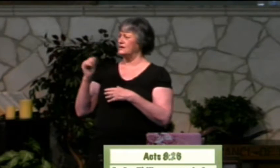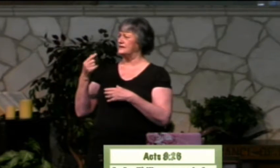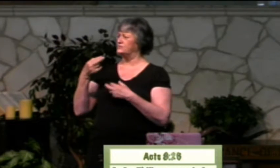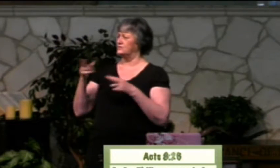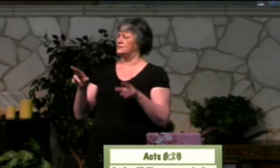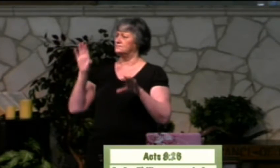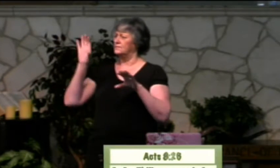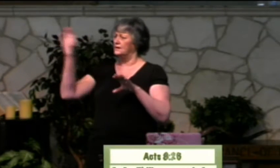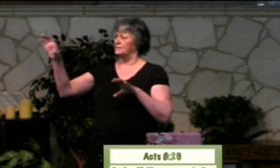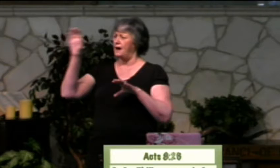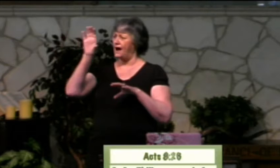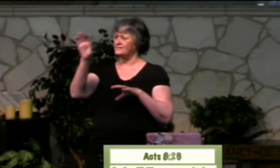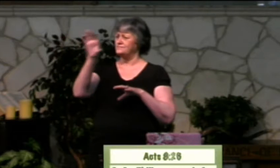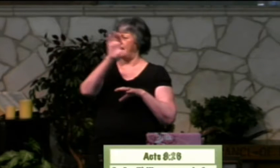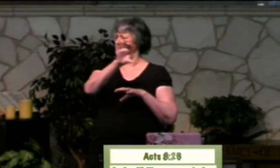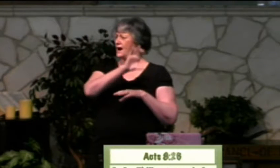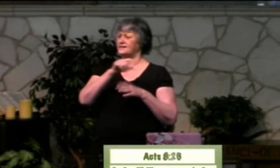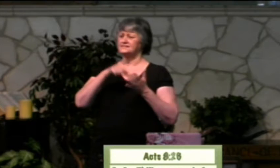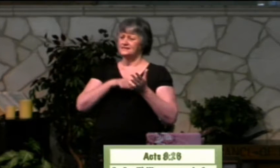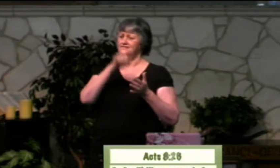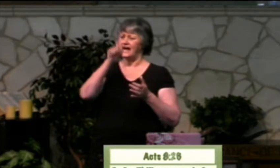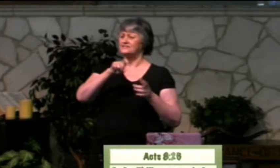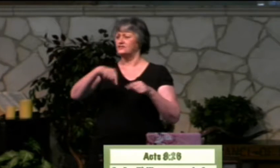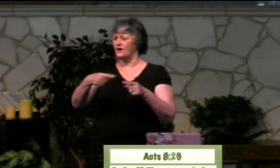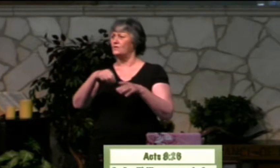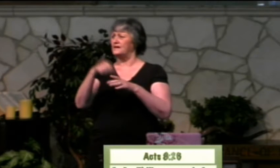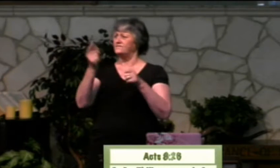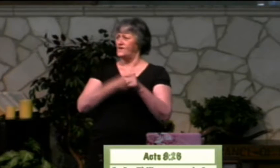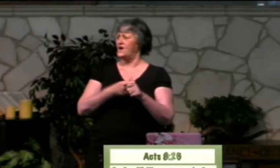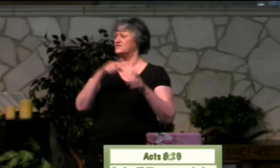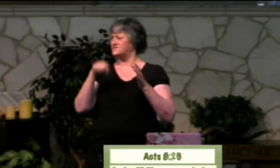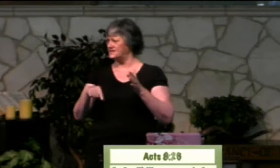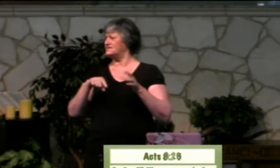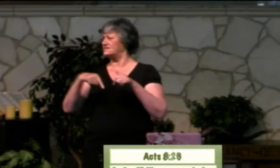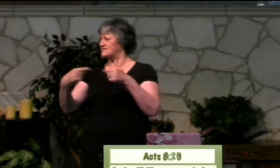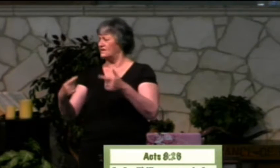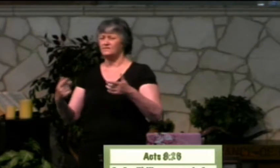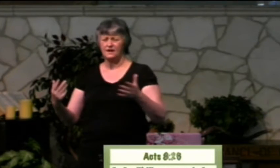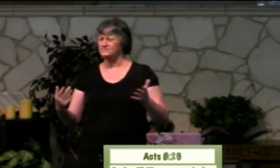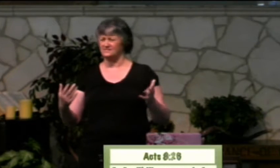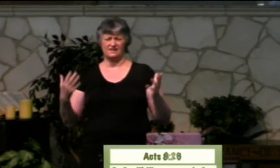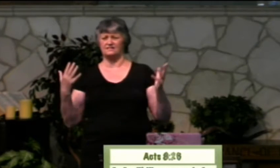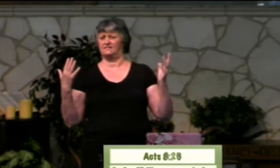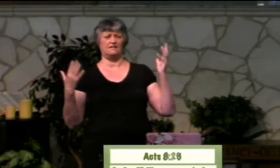storage room box by box. This has to go in first. This has to go. I'm just like,